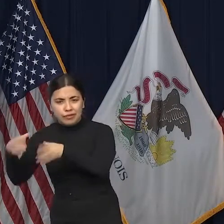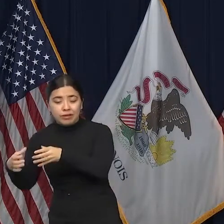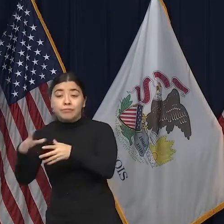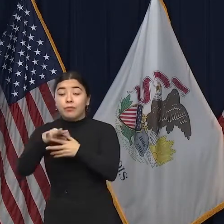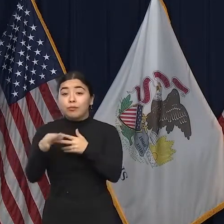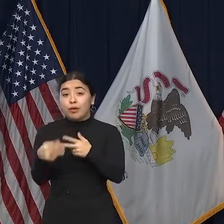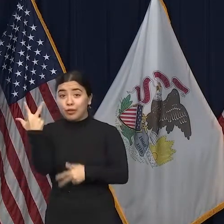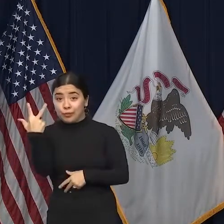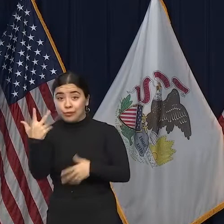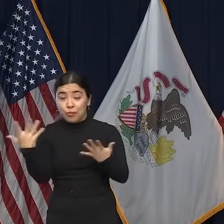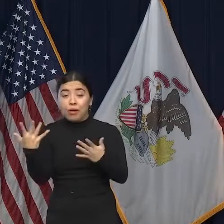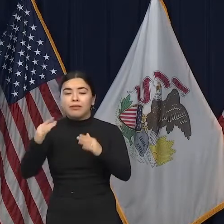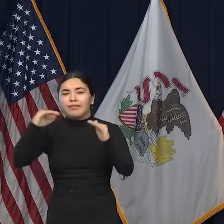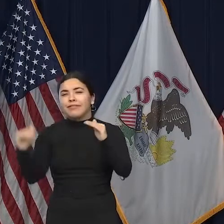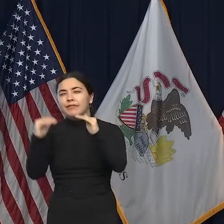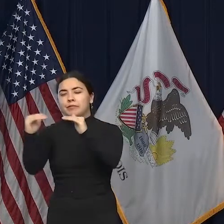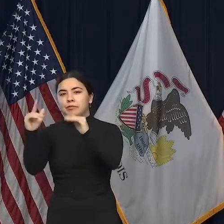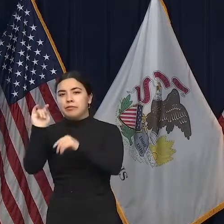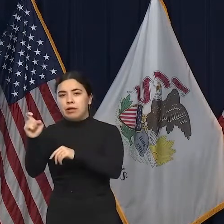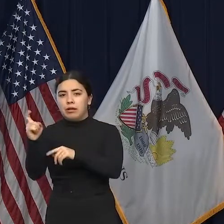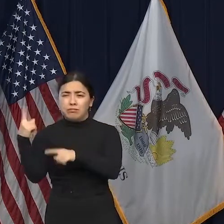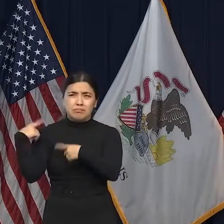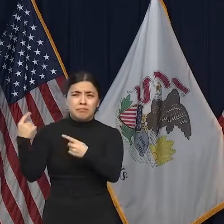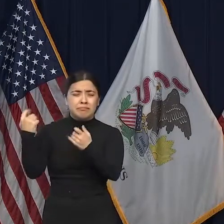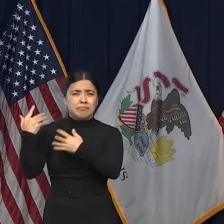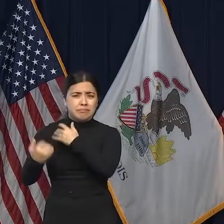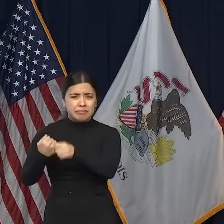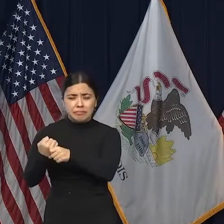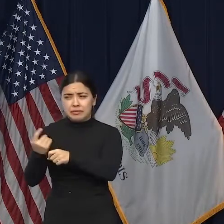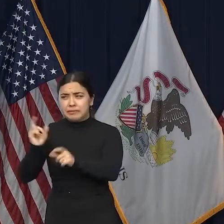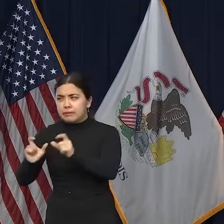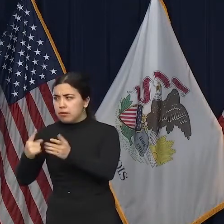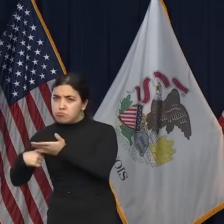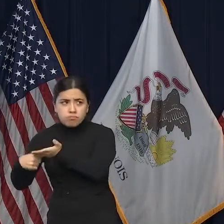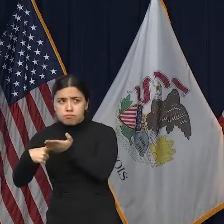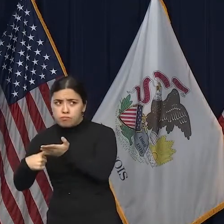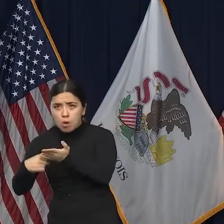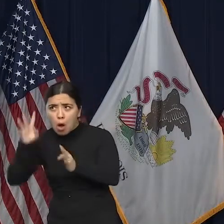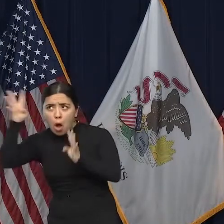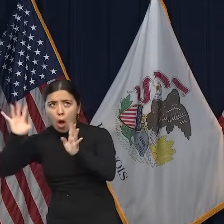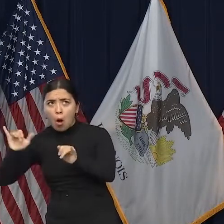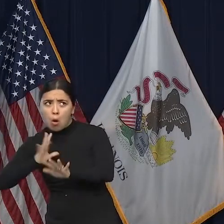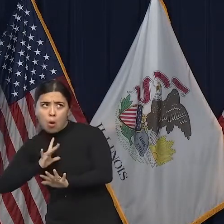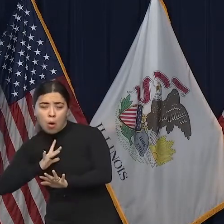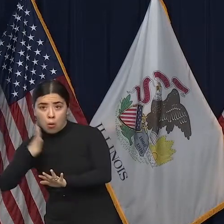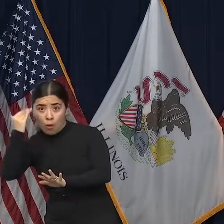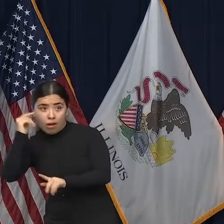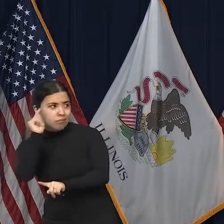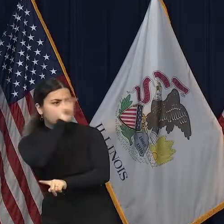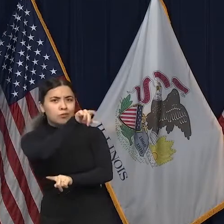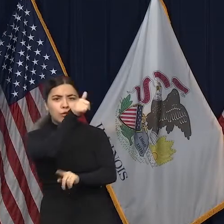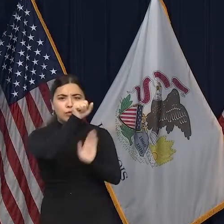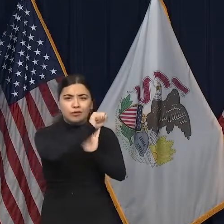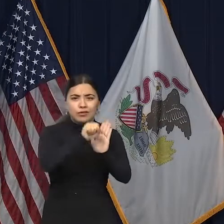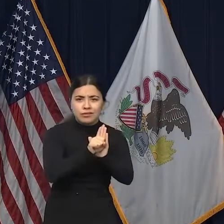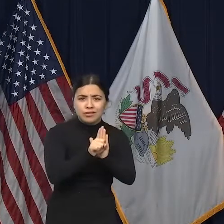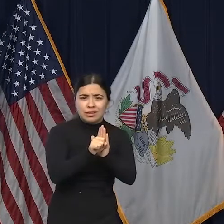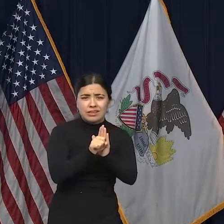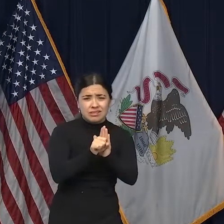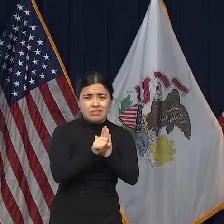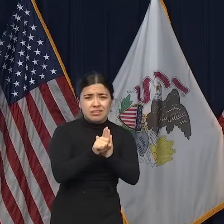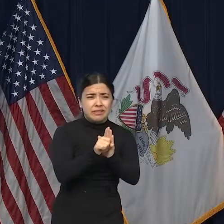an option that people have talked about in Illinois for decades because few other states use the antiquated flat tax